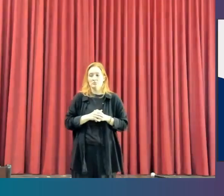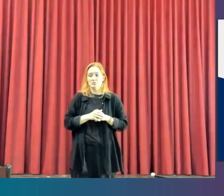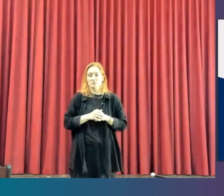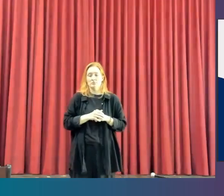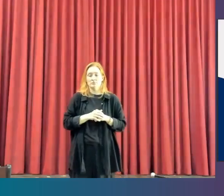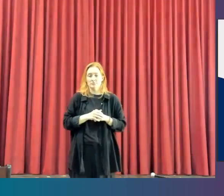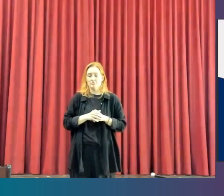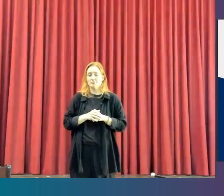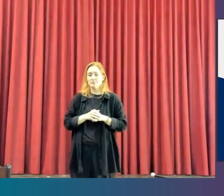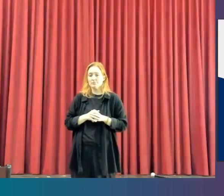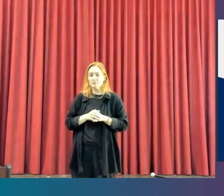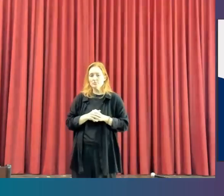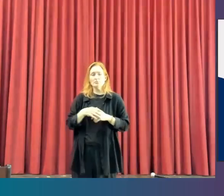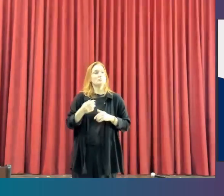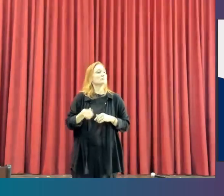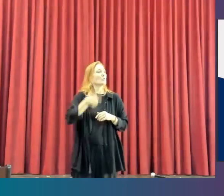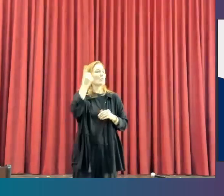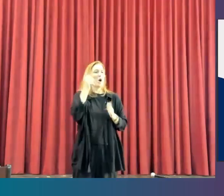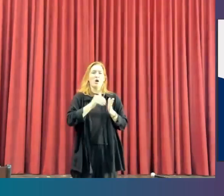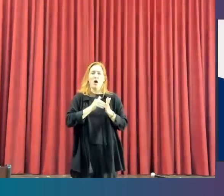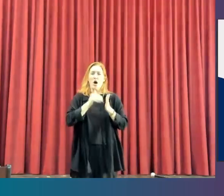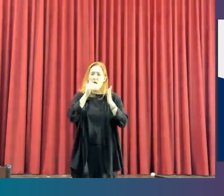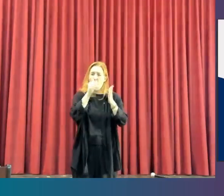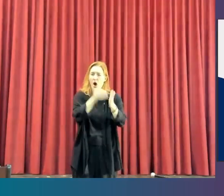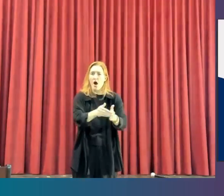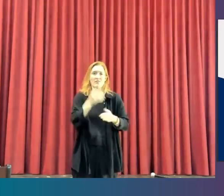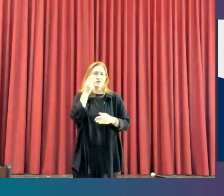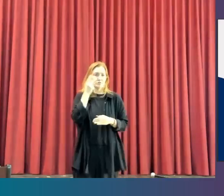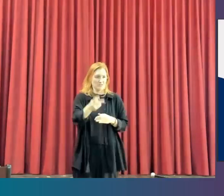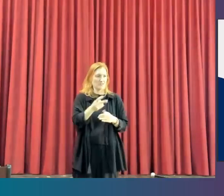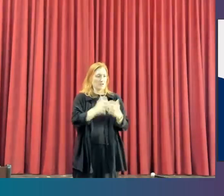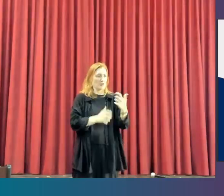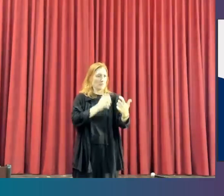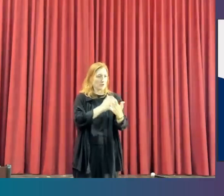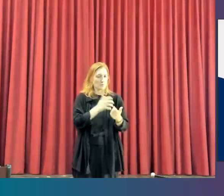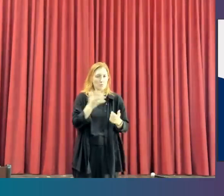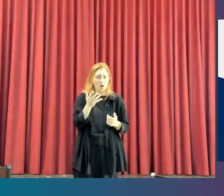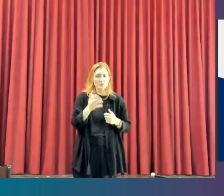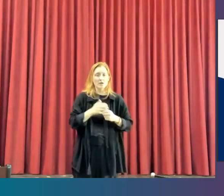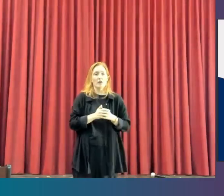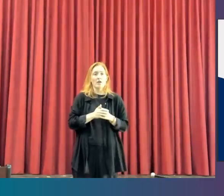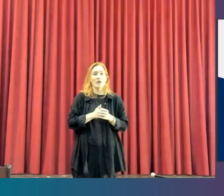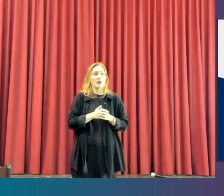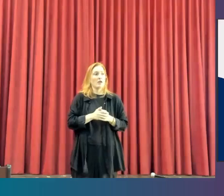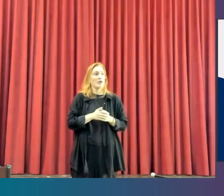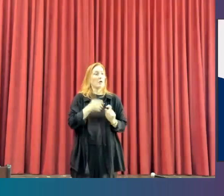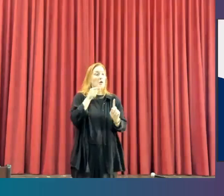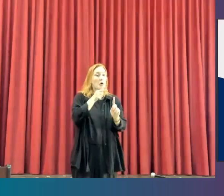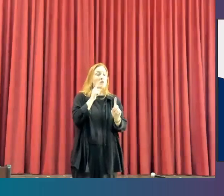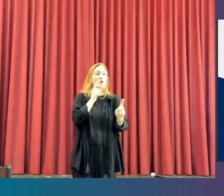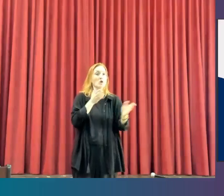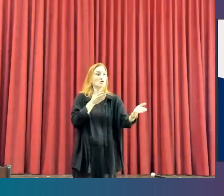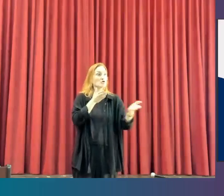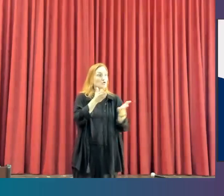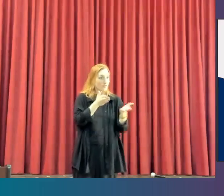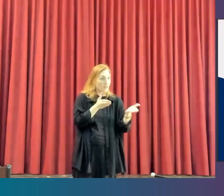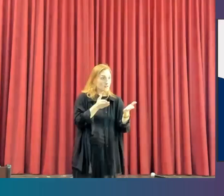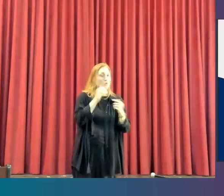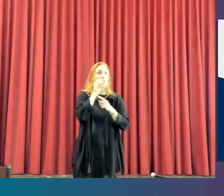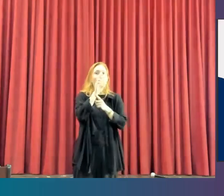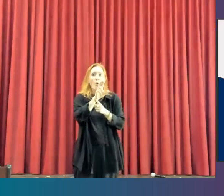A really common accommodation that people may have, right, is actually a service or an emotional support